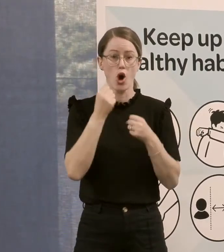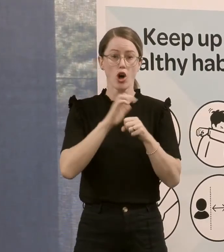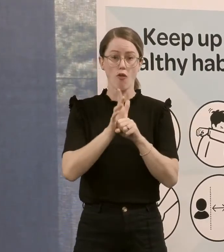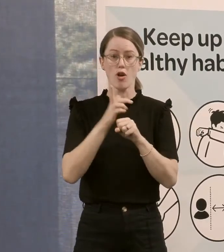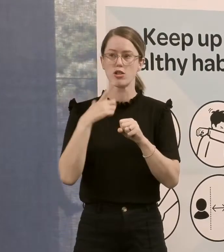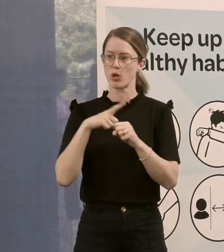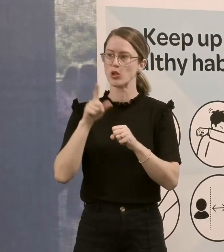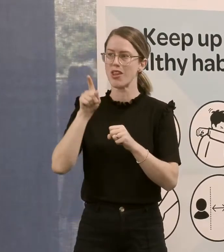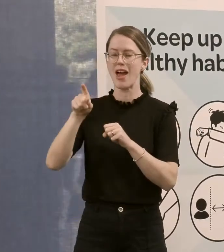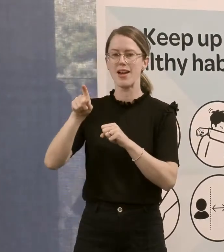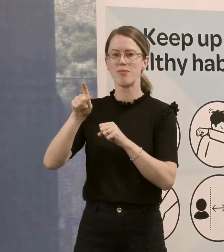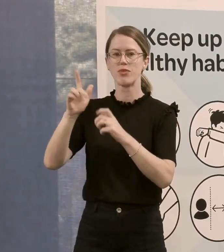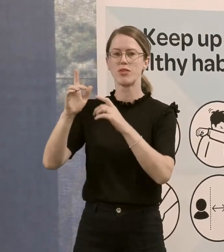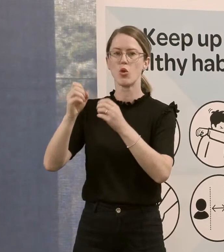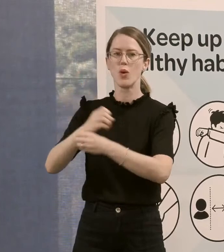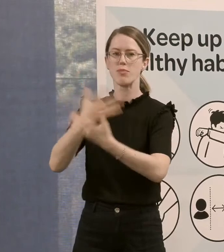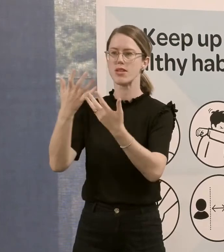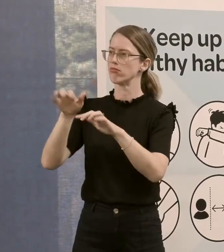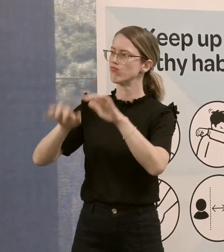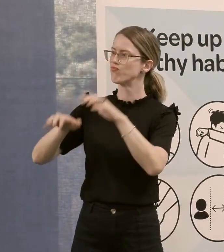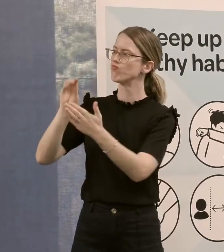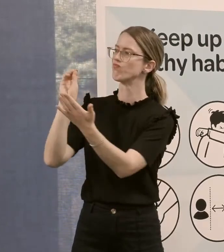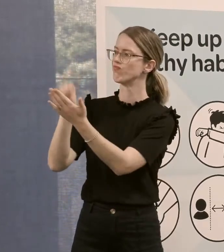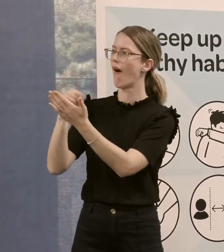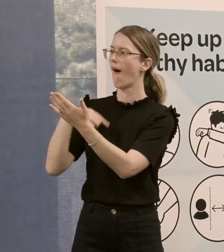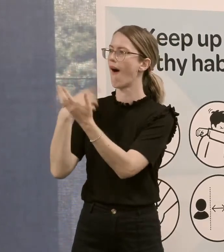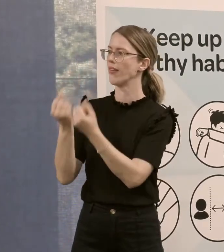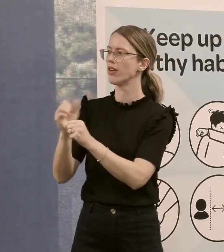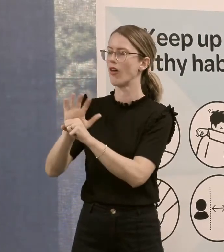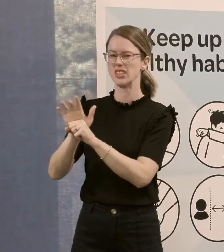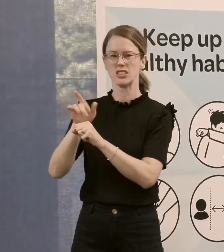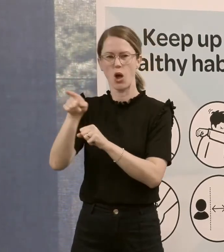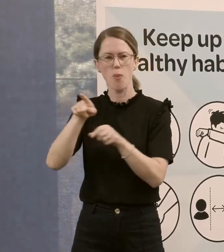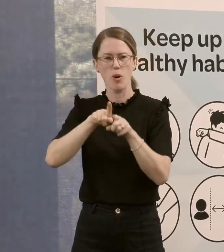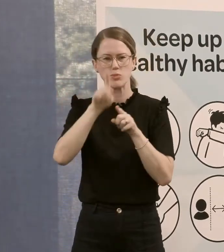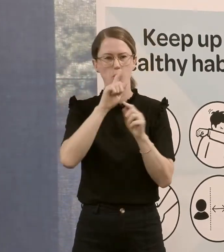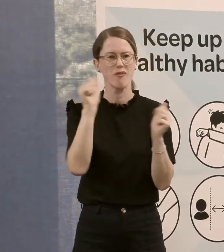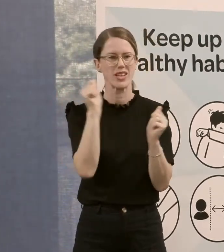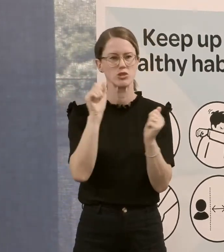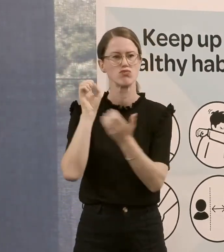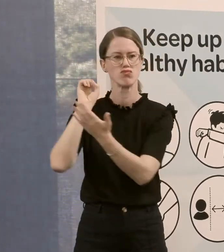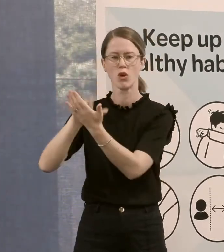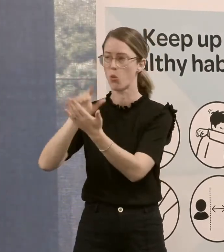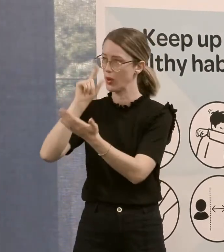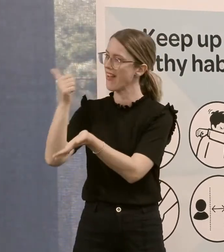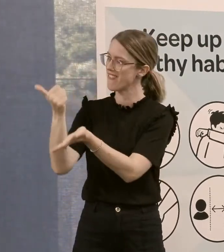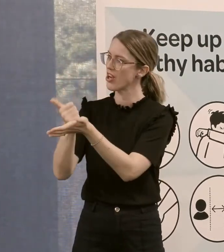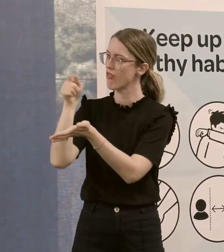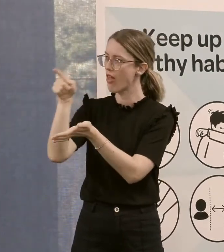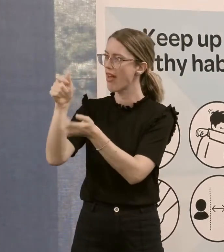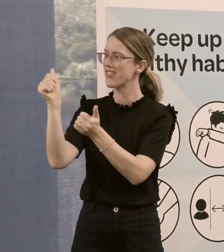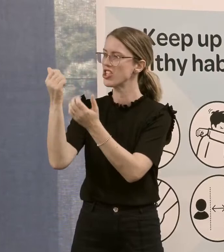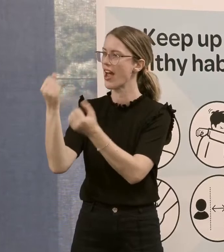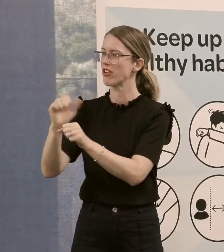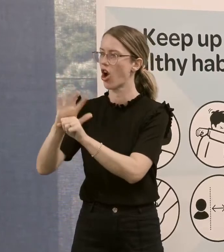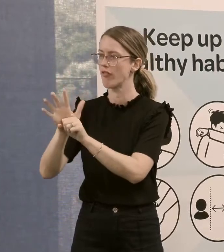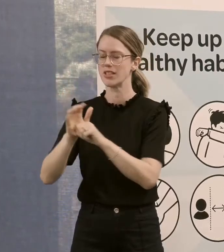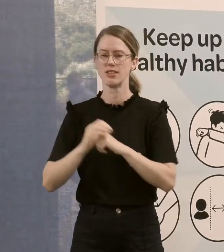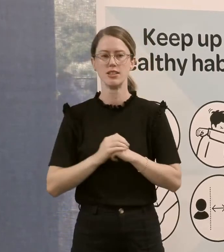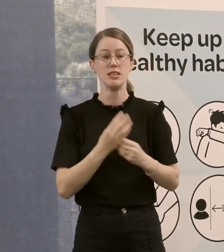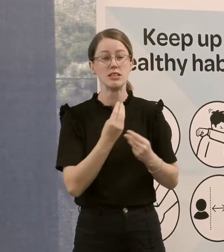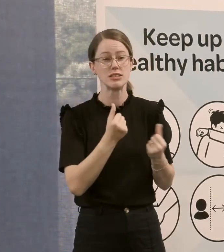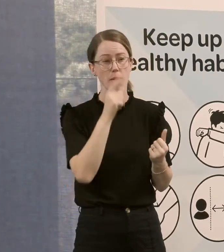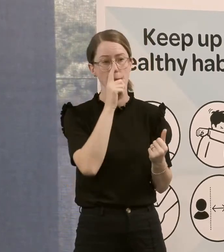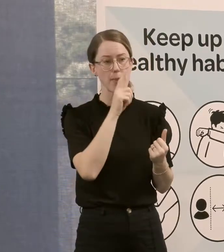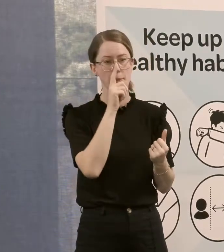recorded a test, a rapid antigen test online. So for most people that will be the case, so we will be able to verify. There will be some people